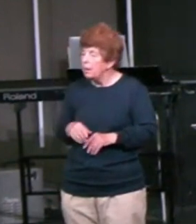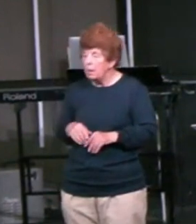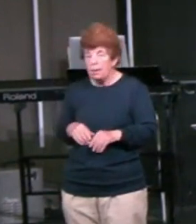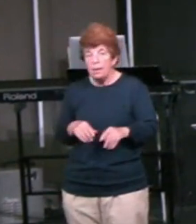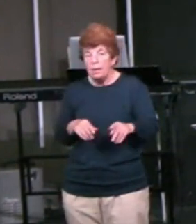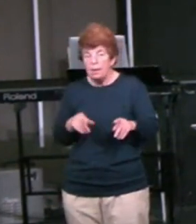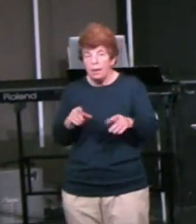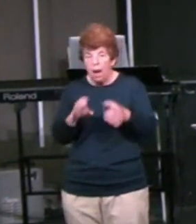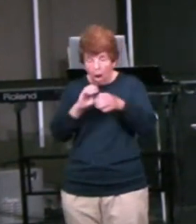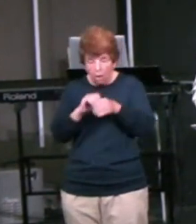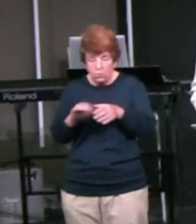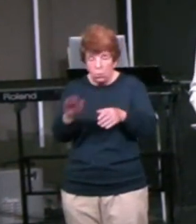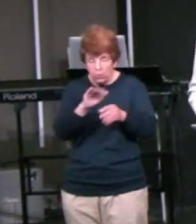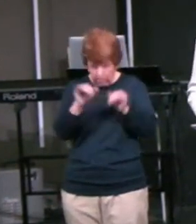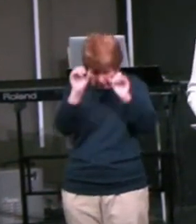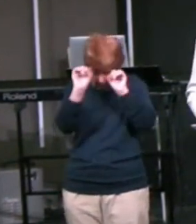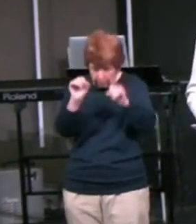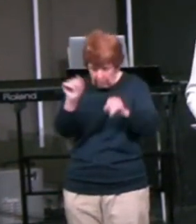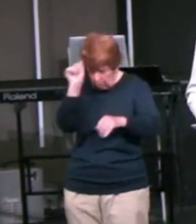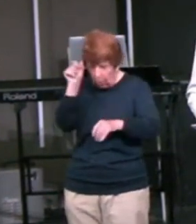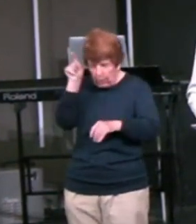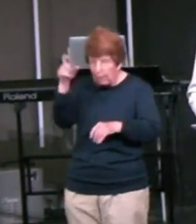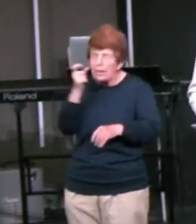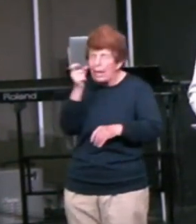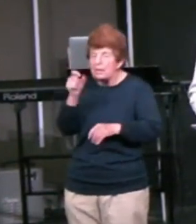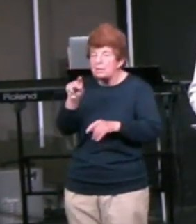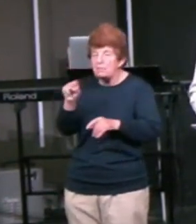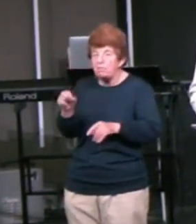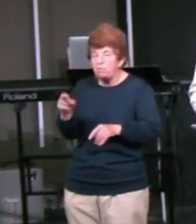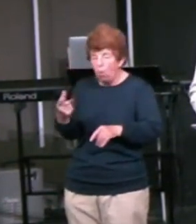hills, and I know he cares for me.